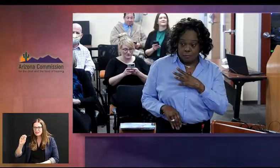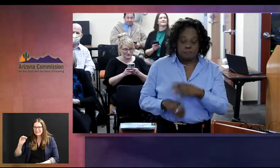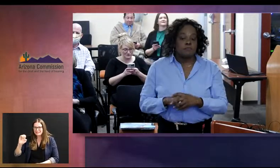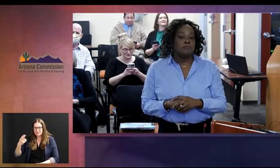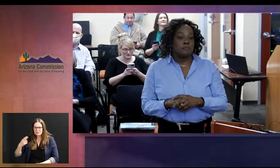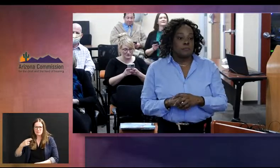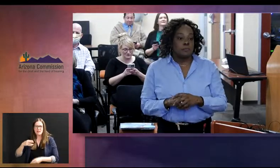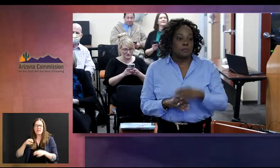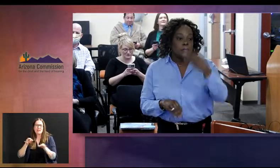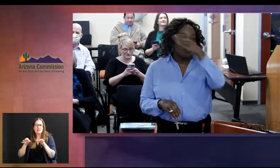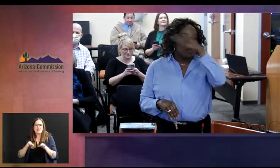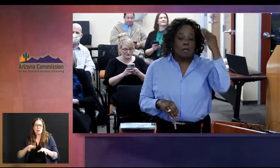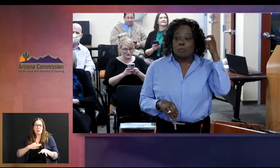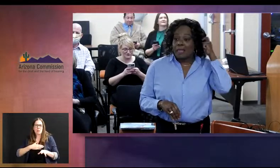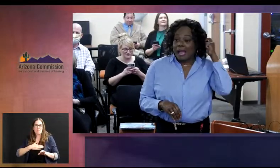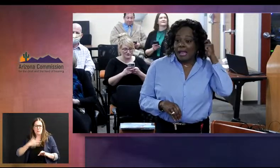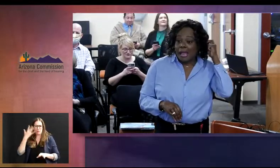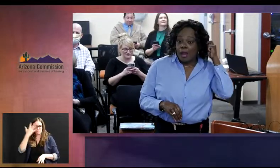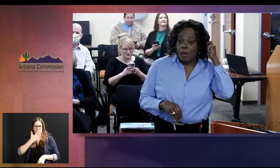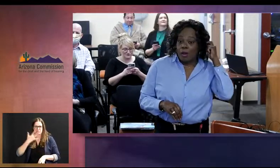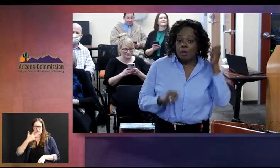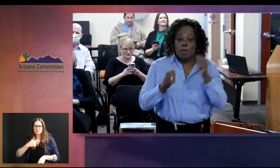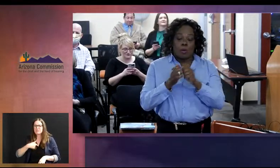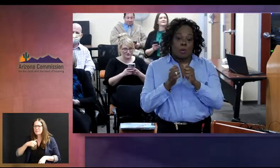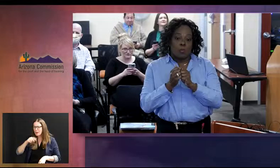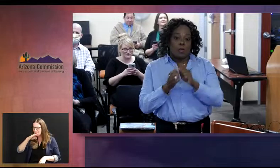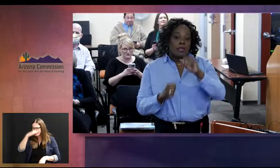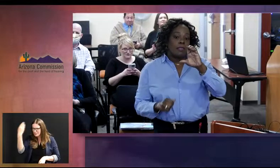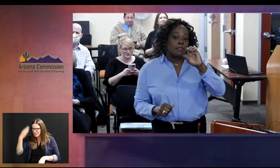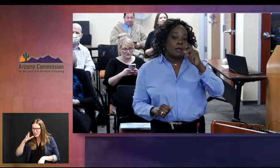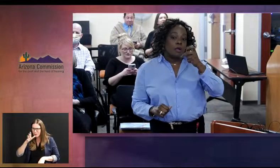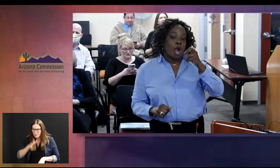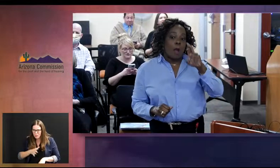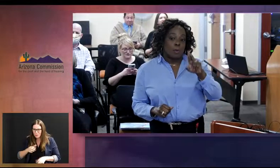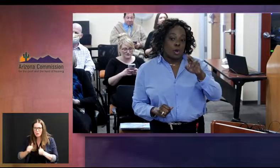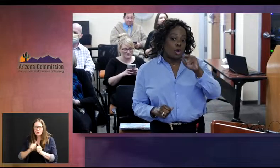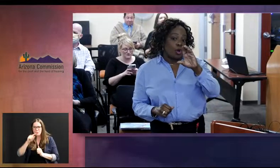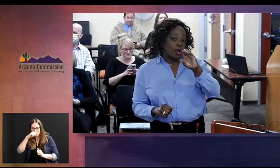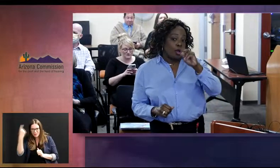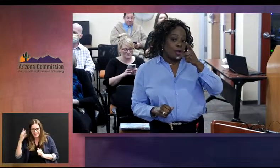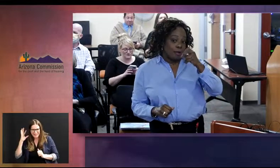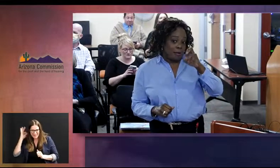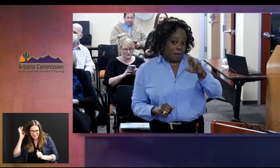I'm an African American woman with black hair